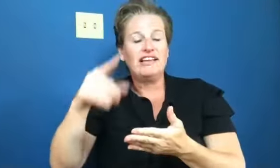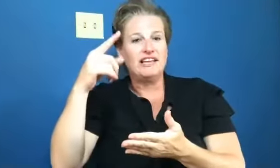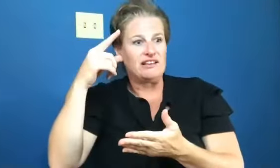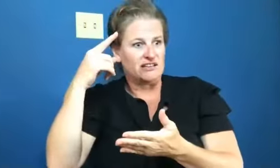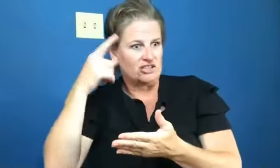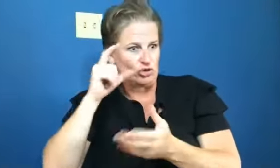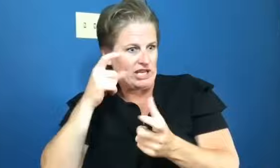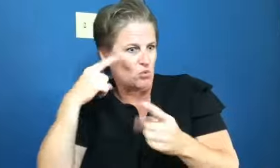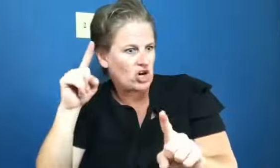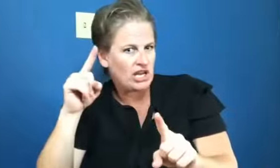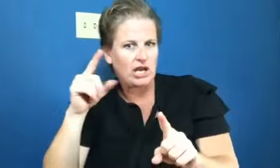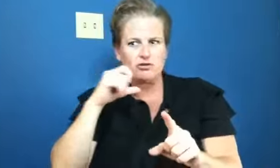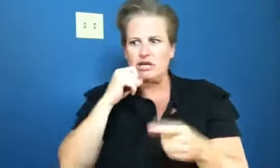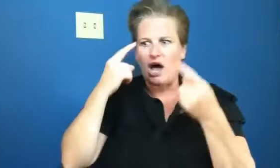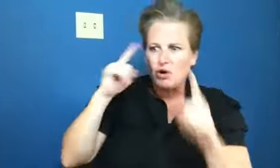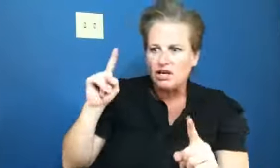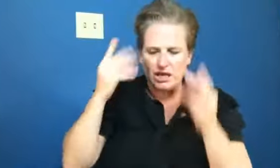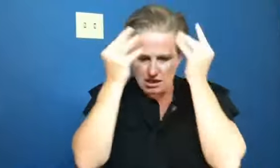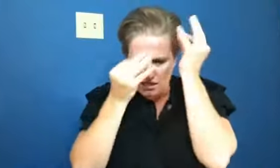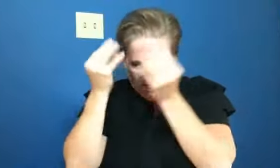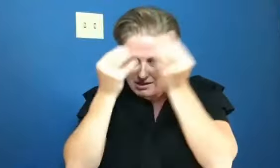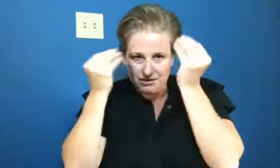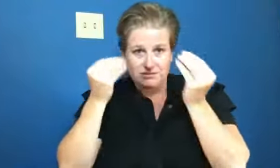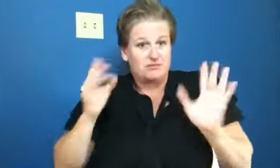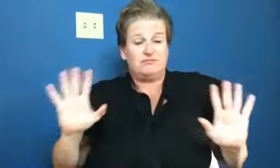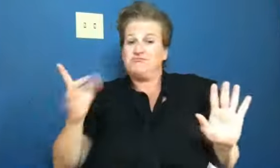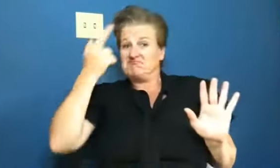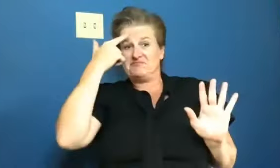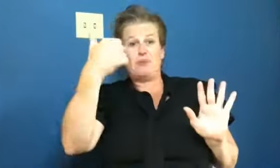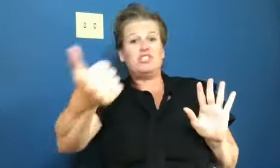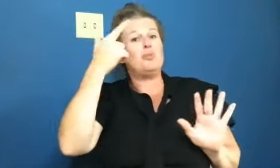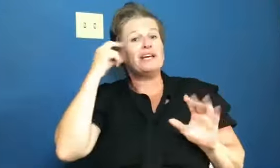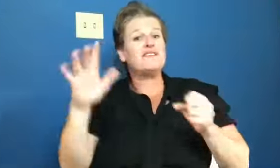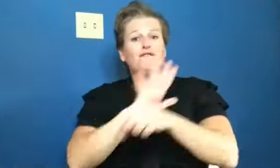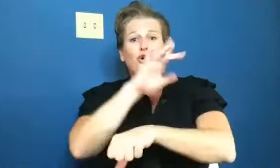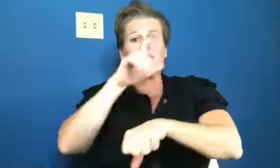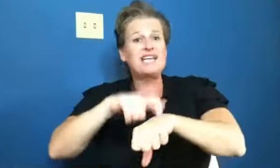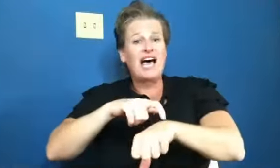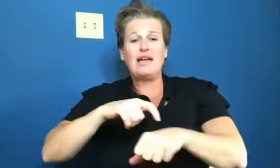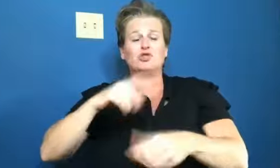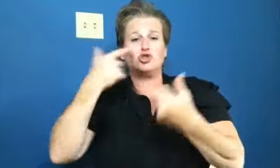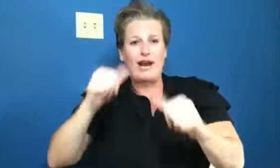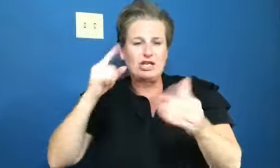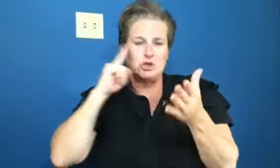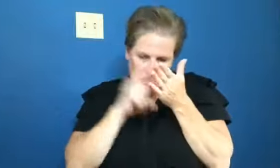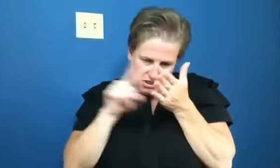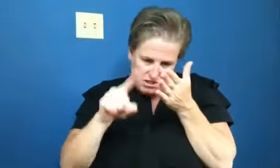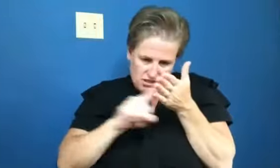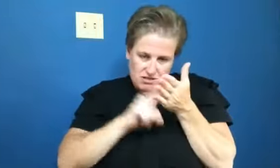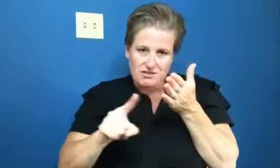it's a full-time job getting to know me and taking my inventory. And it didn't bother me anymore. And I didn't have to say, you fool, did you just hear